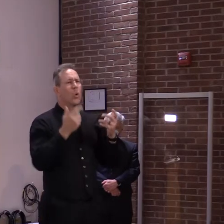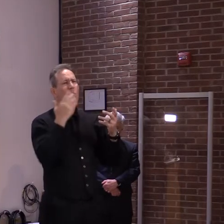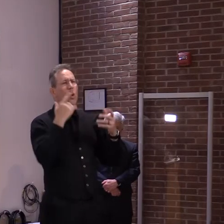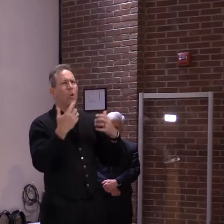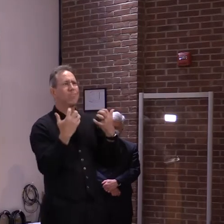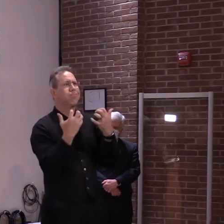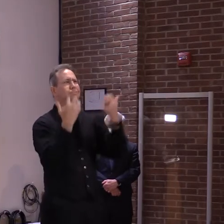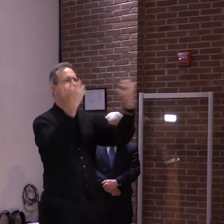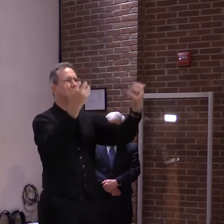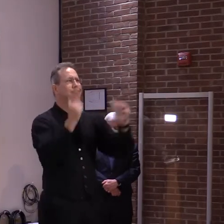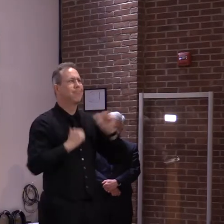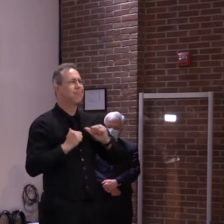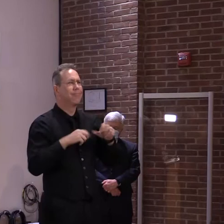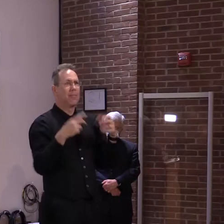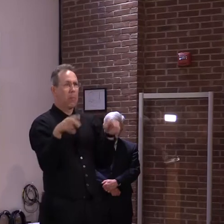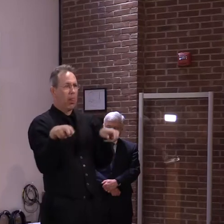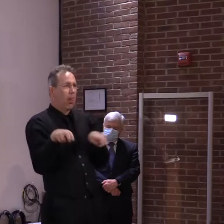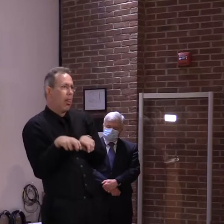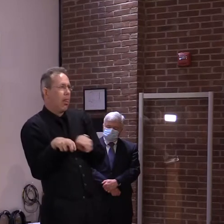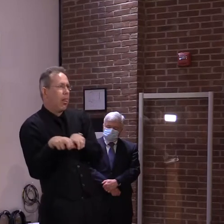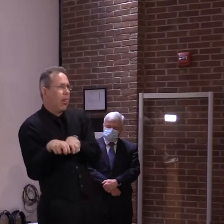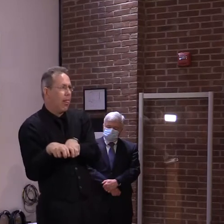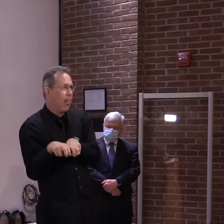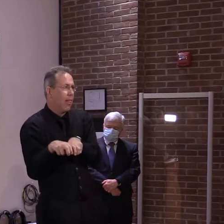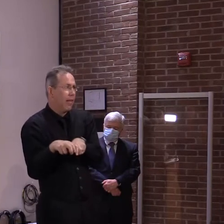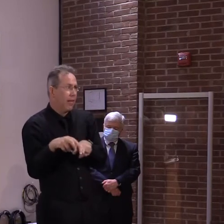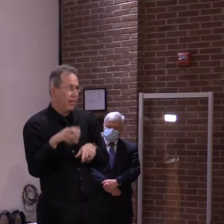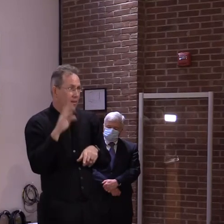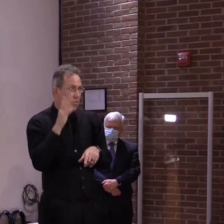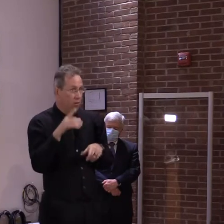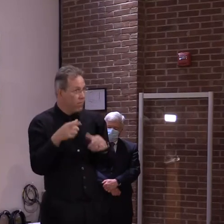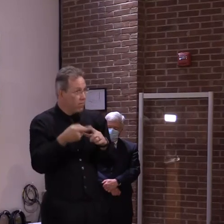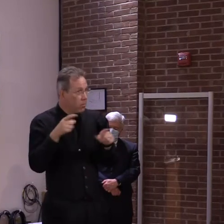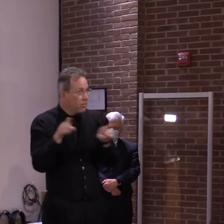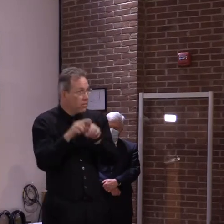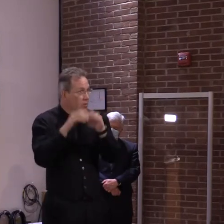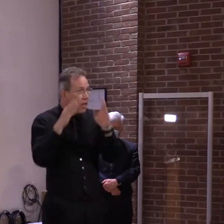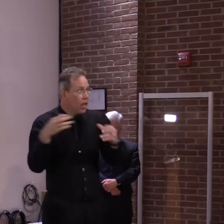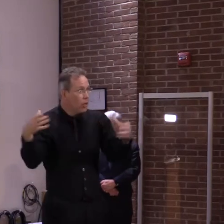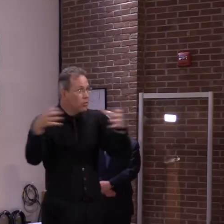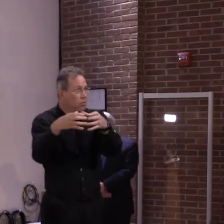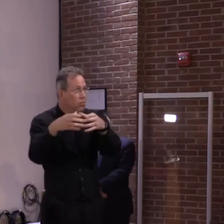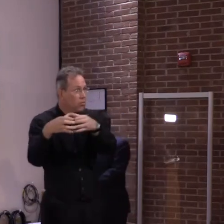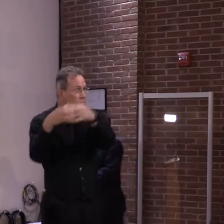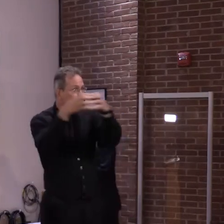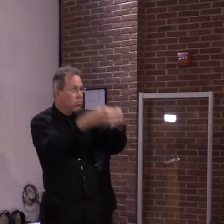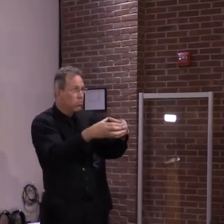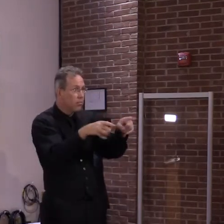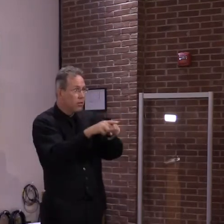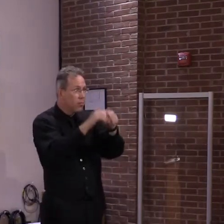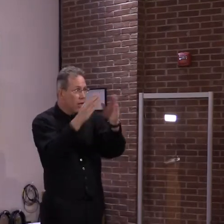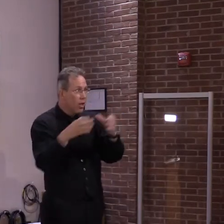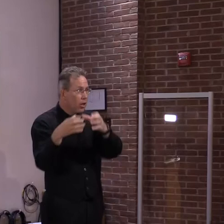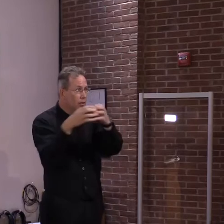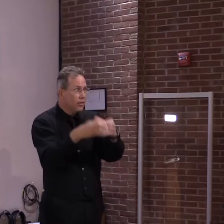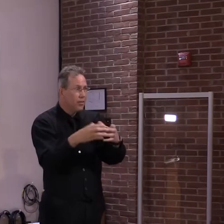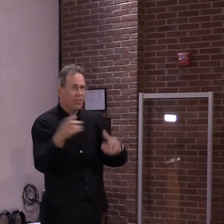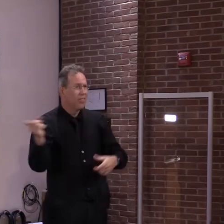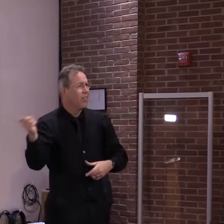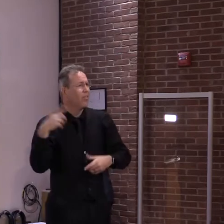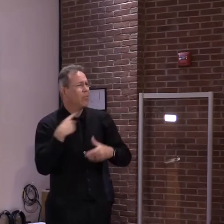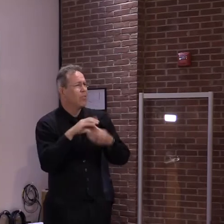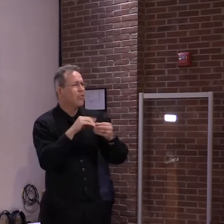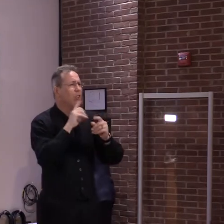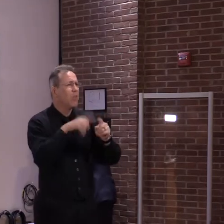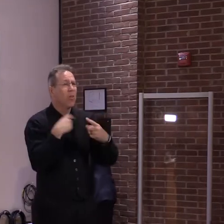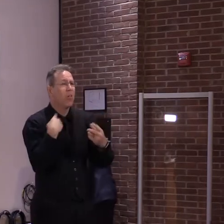And I think, you know, the way we've really moved forward every step of the way in Vermont is trusting Vermonters and